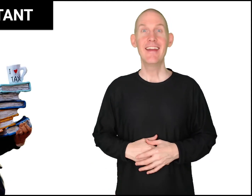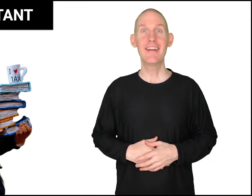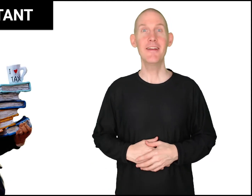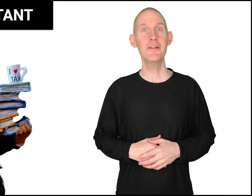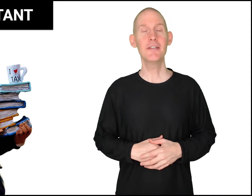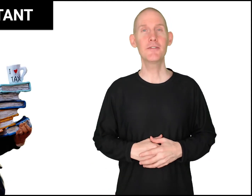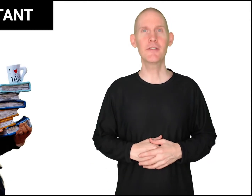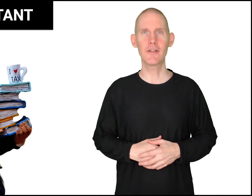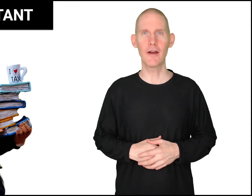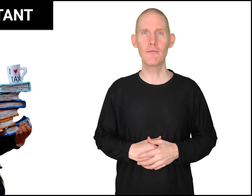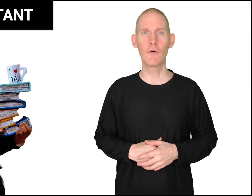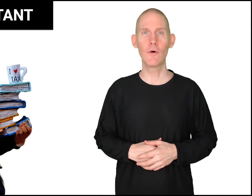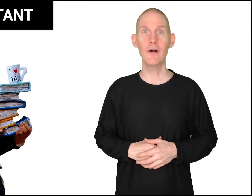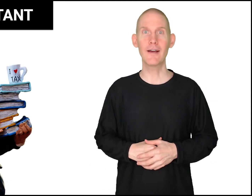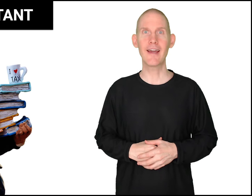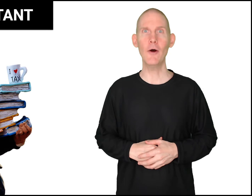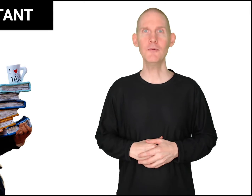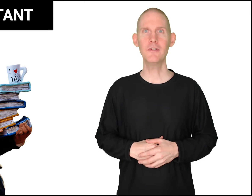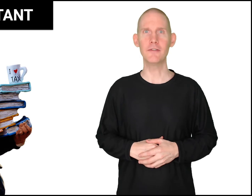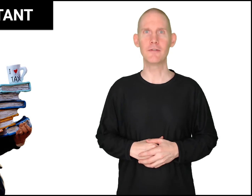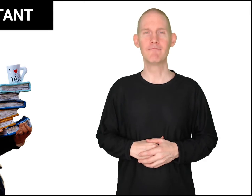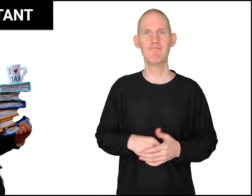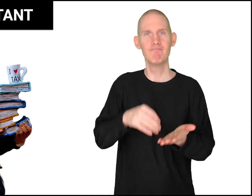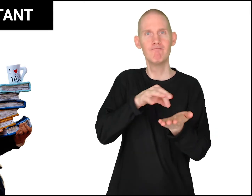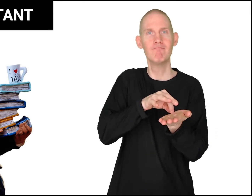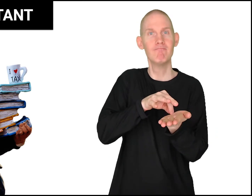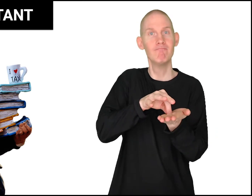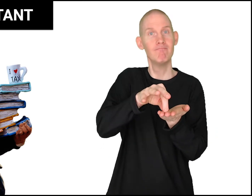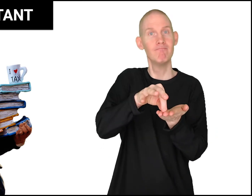Here is the sign for accountant.